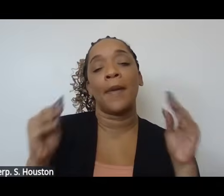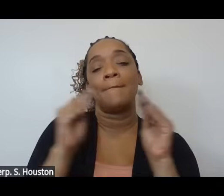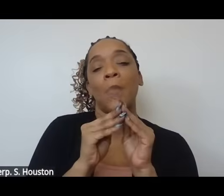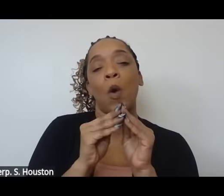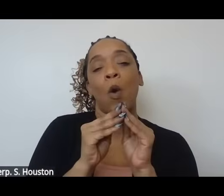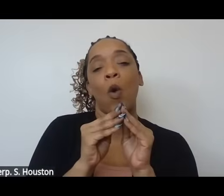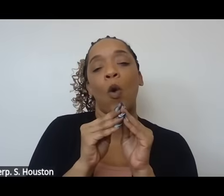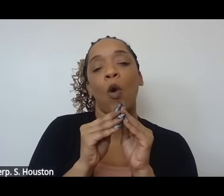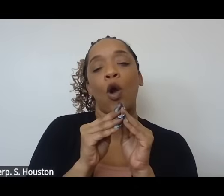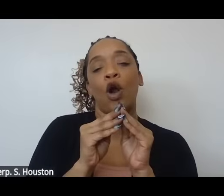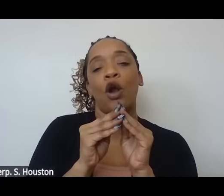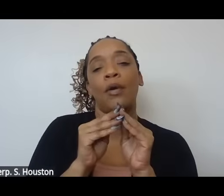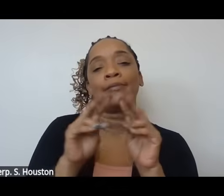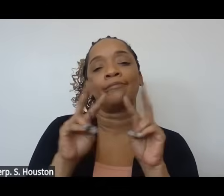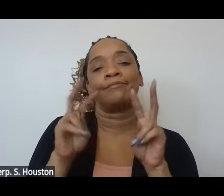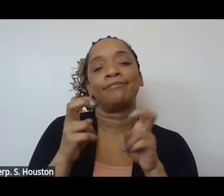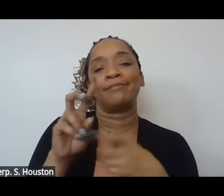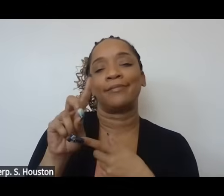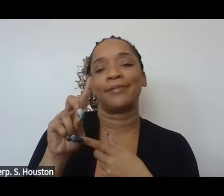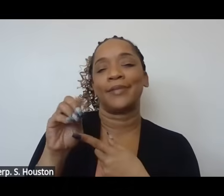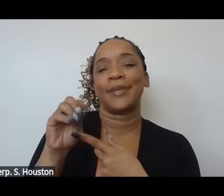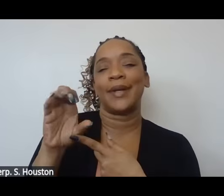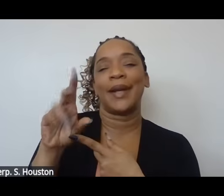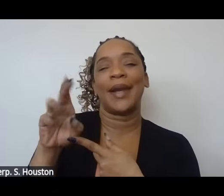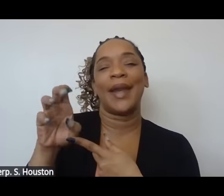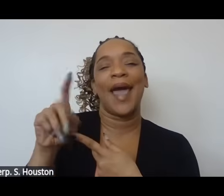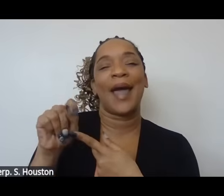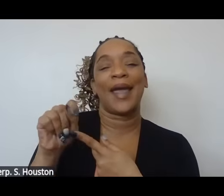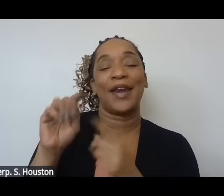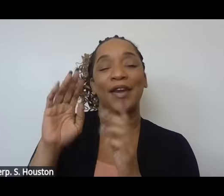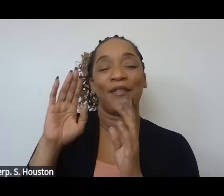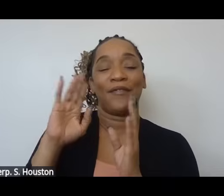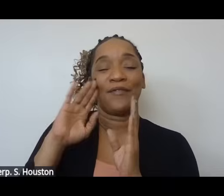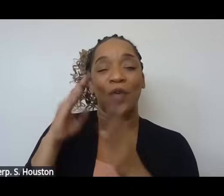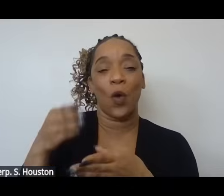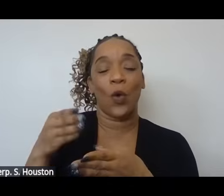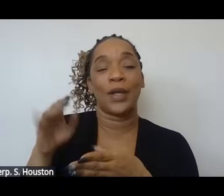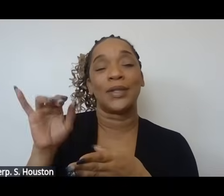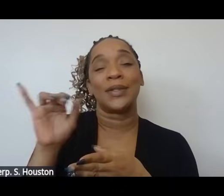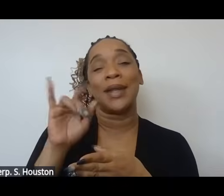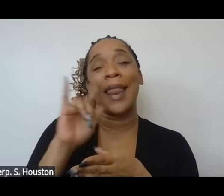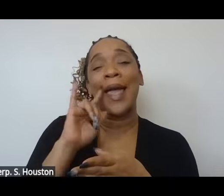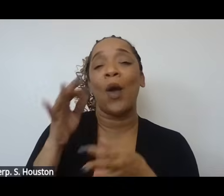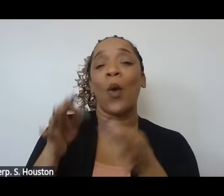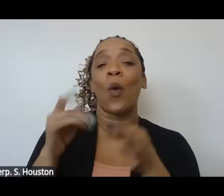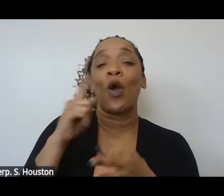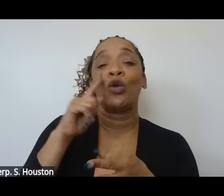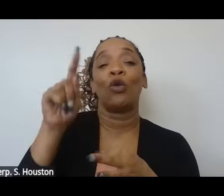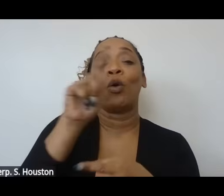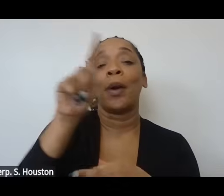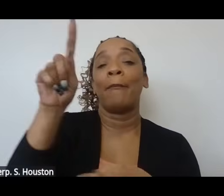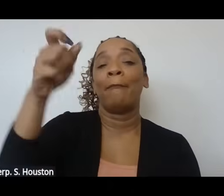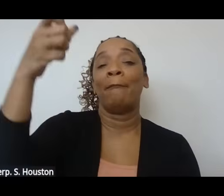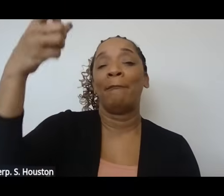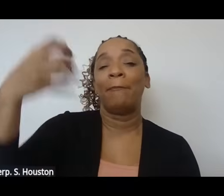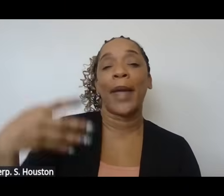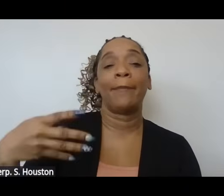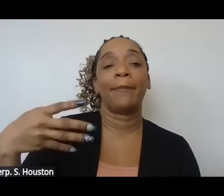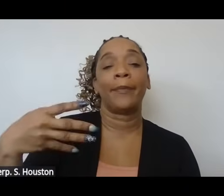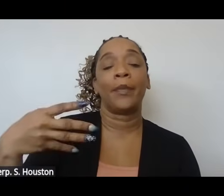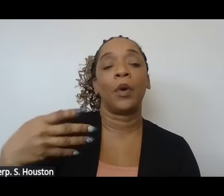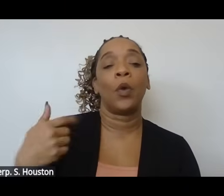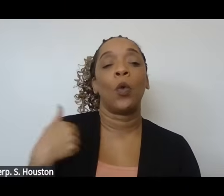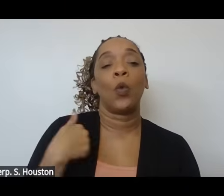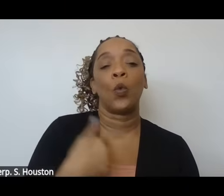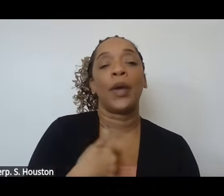docket focused. If you think of like a court where there's drop downs and all the materials, we are going to attempt to just get to the point where we